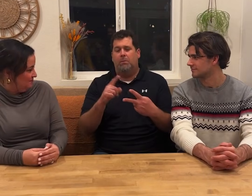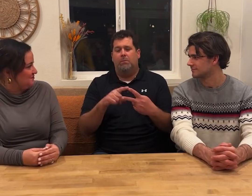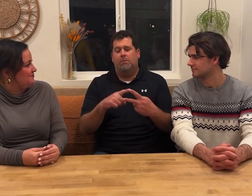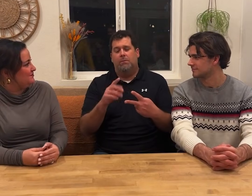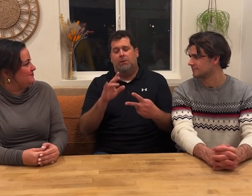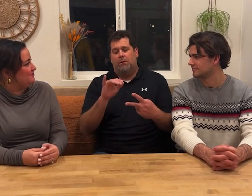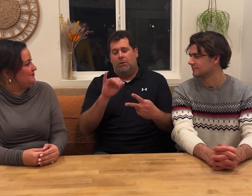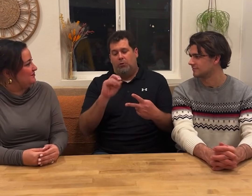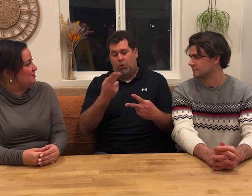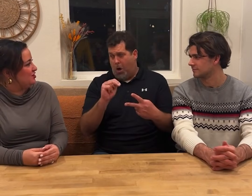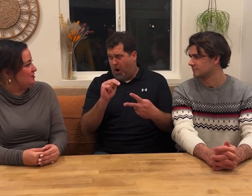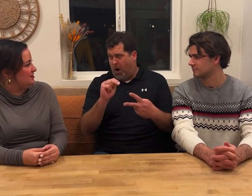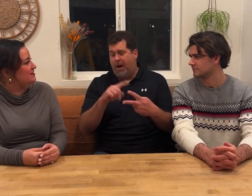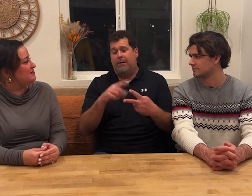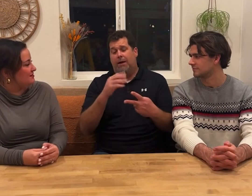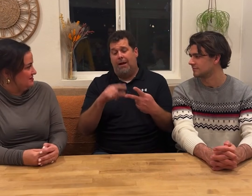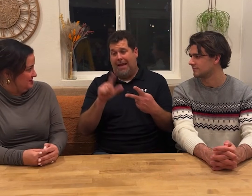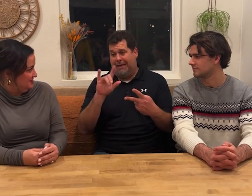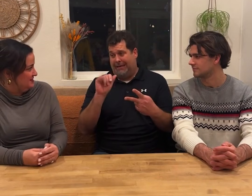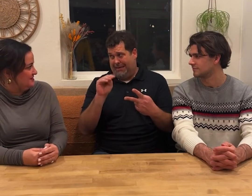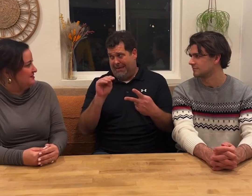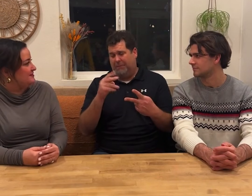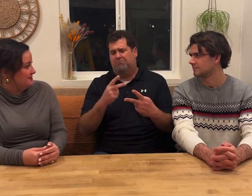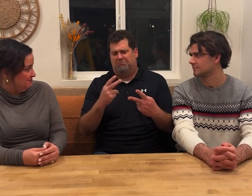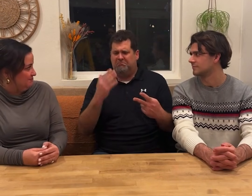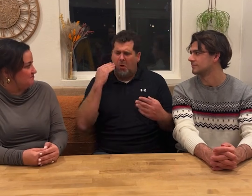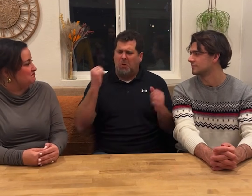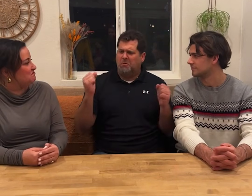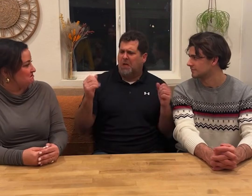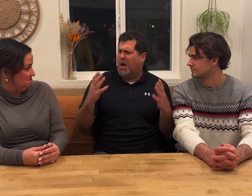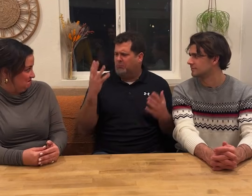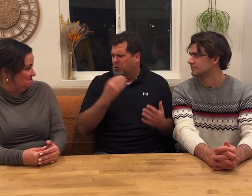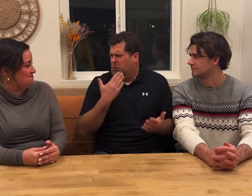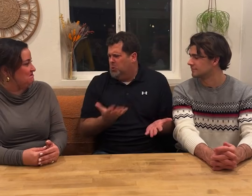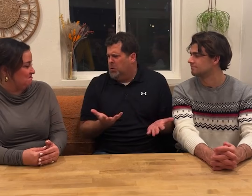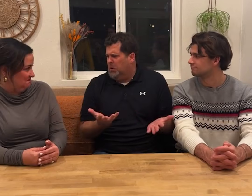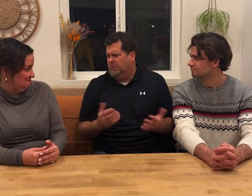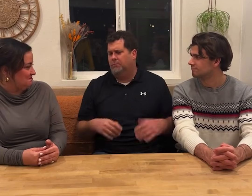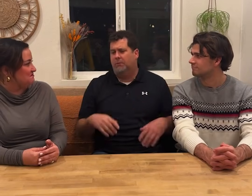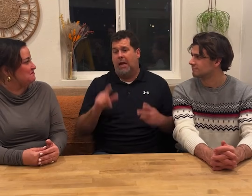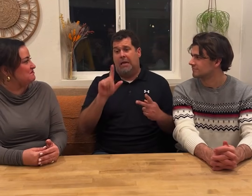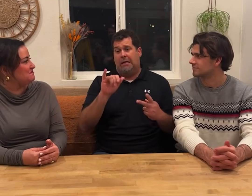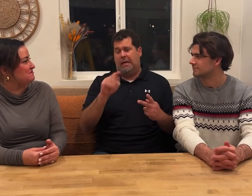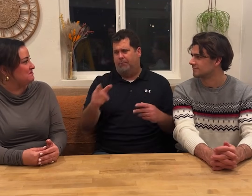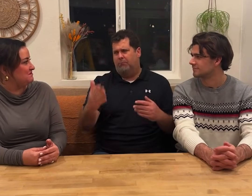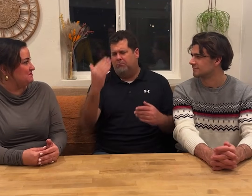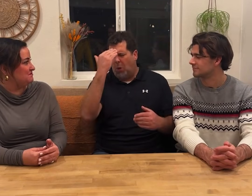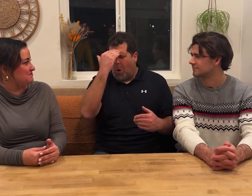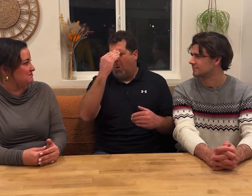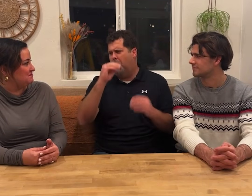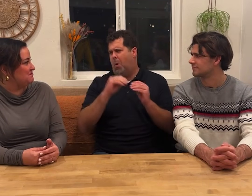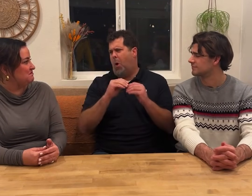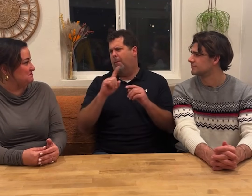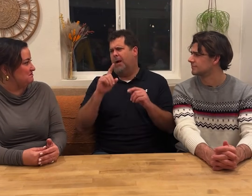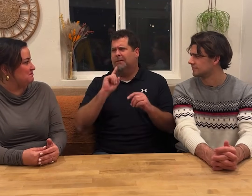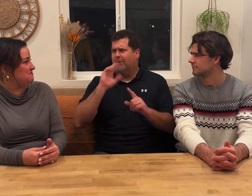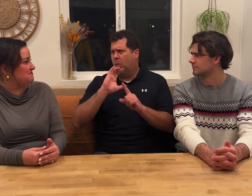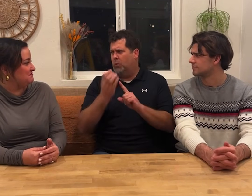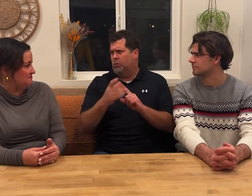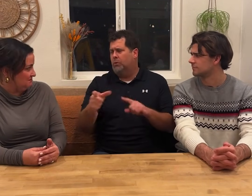There were two, John and Liam. They knew how to sign, I would say pretty good. Liam knew more about